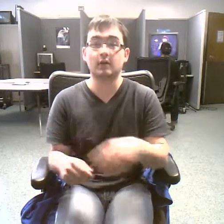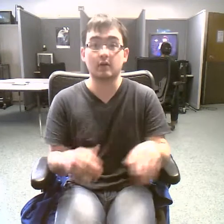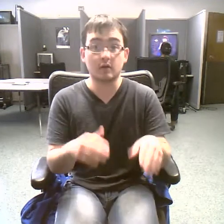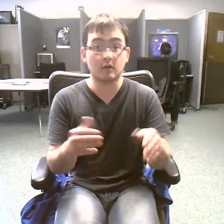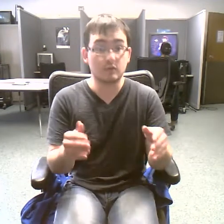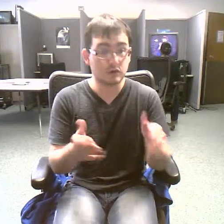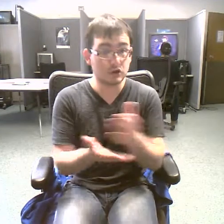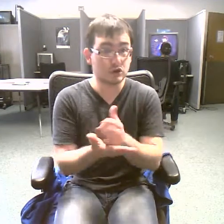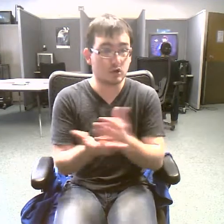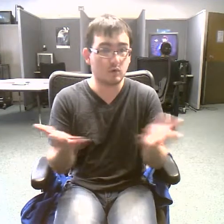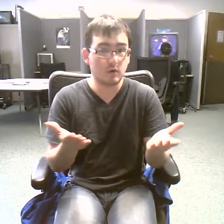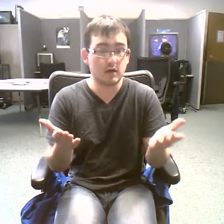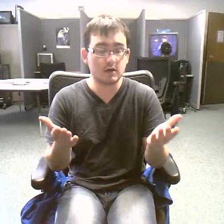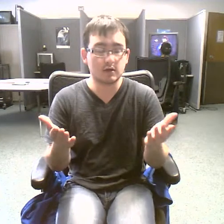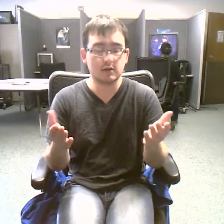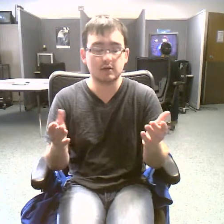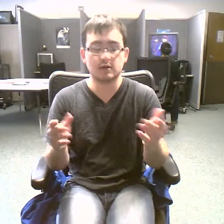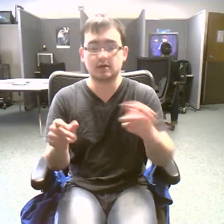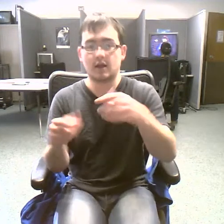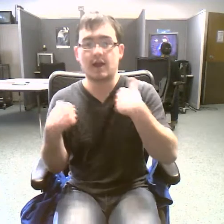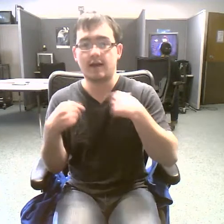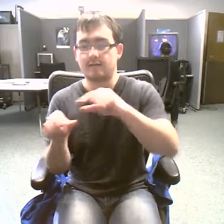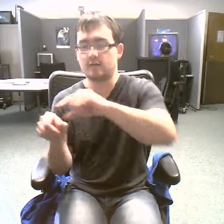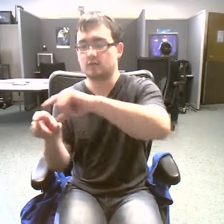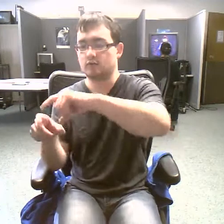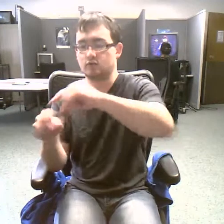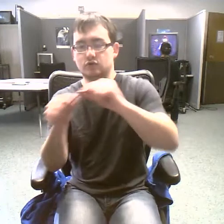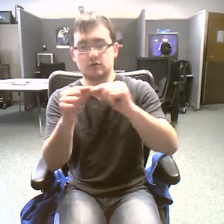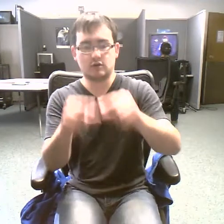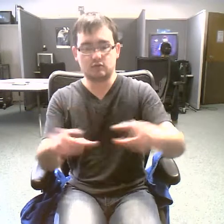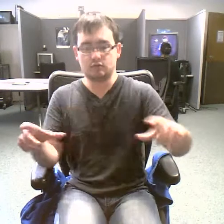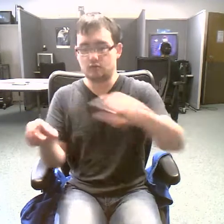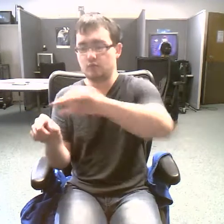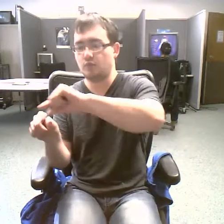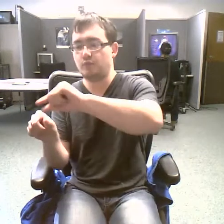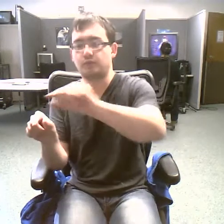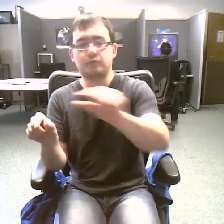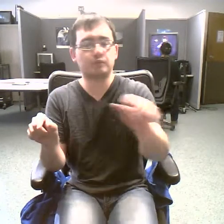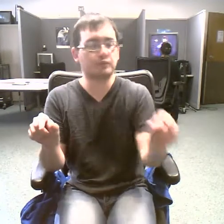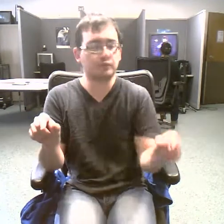We're going to go over just a few structures within the cell and what they do.